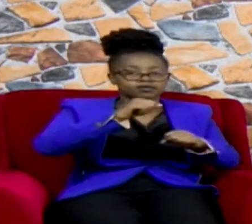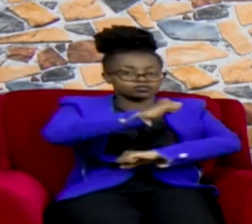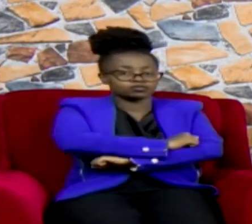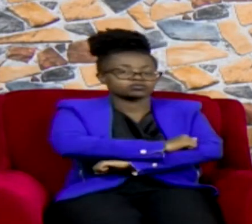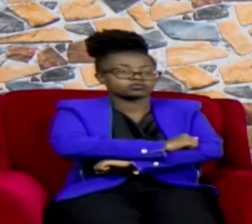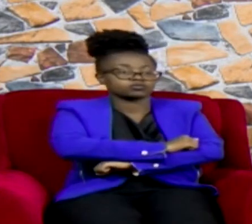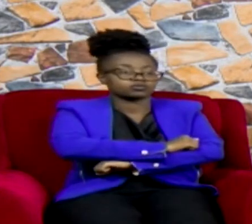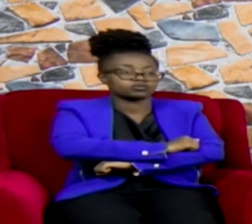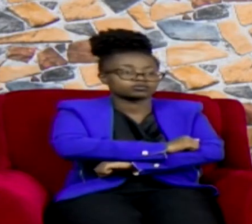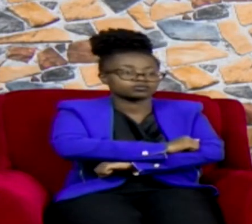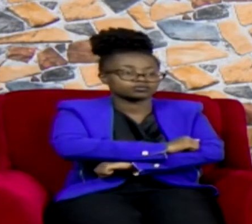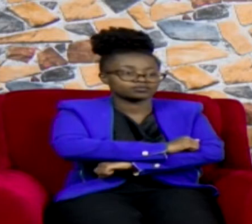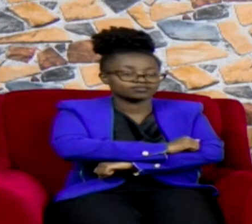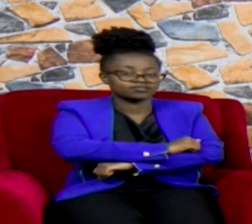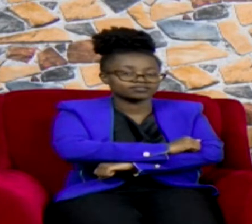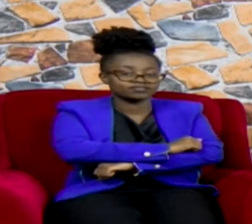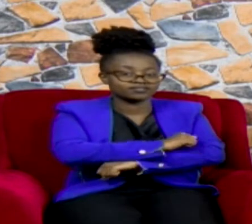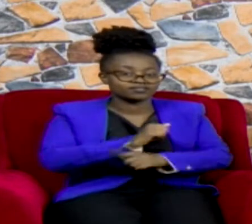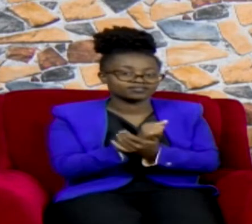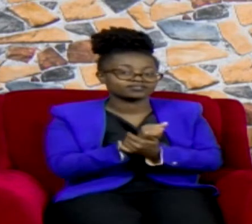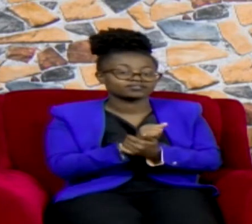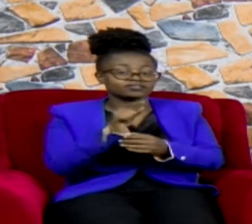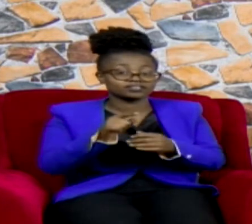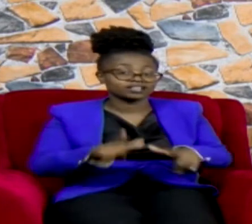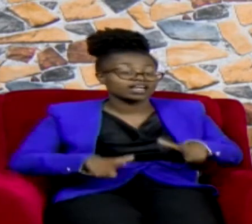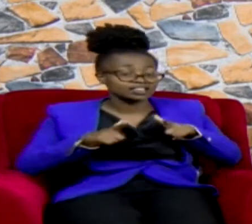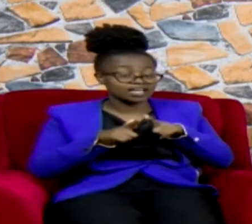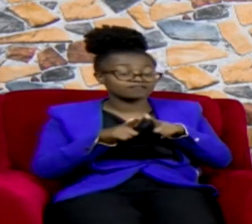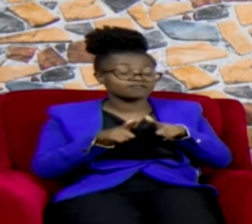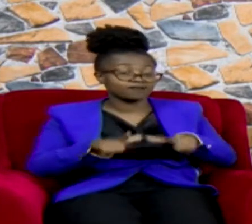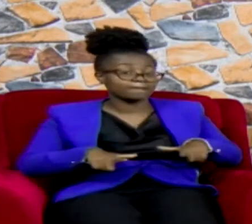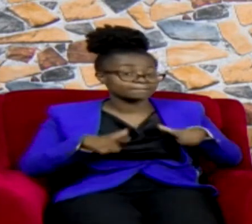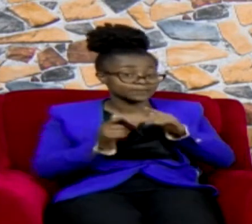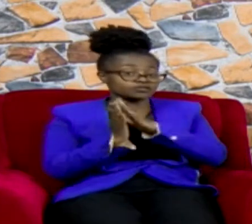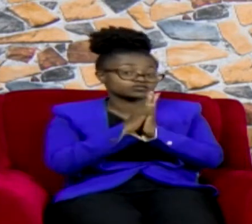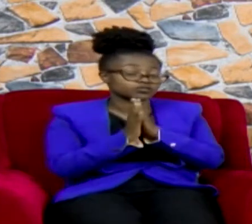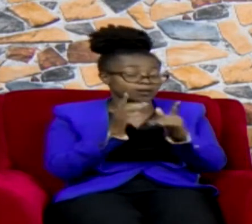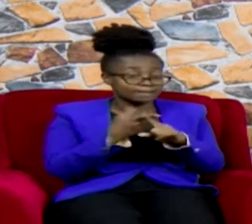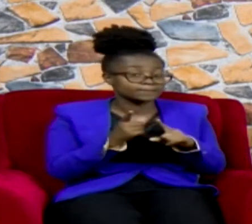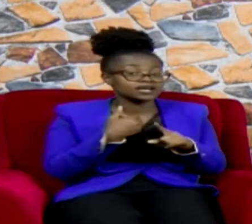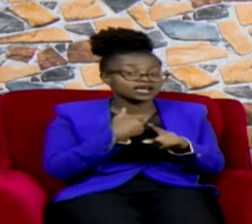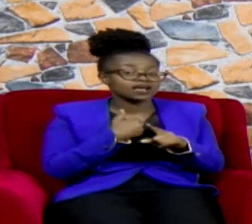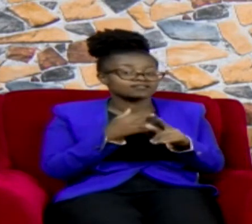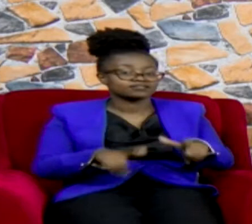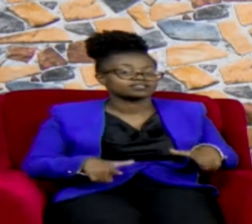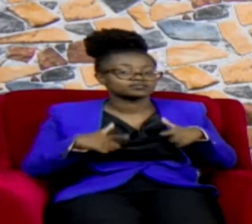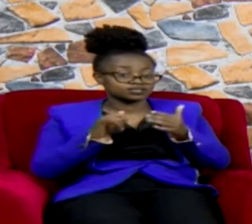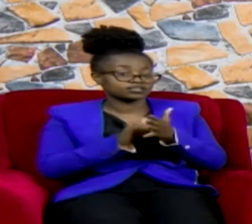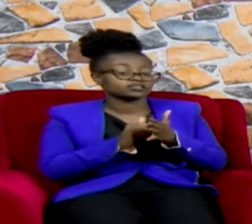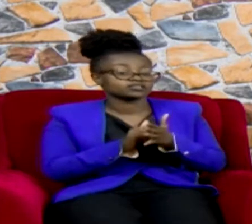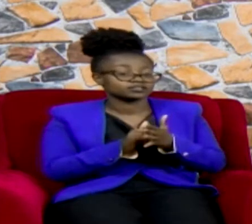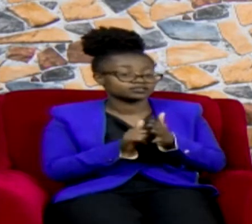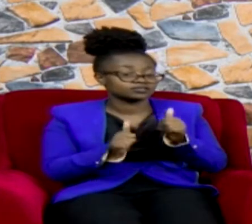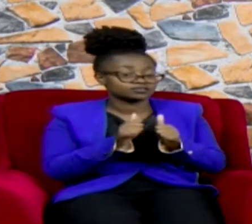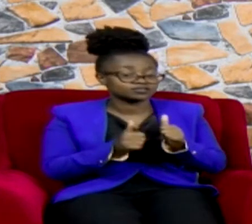Yes. Little life story. Okay, it's not selective mutism, but I have lived with that because also which